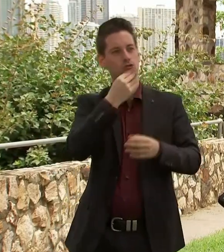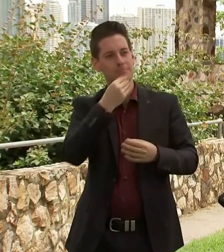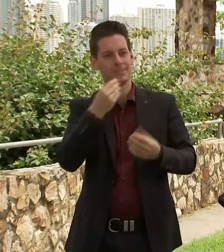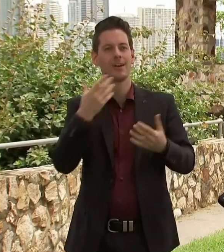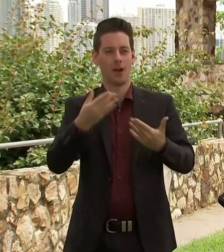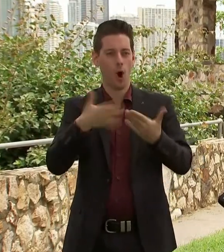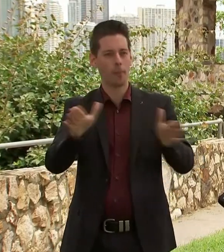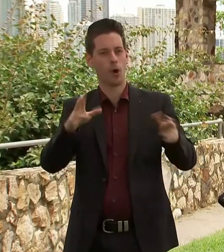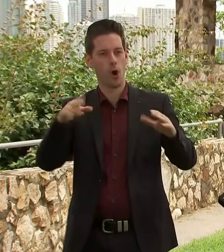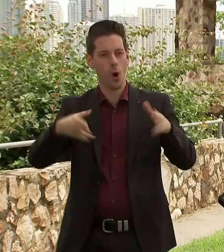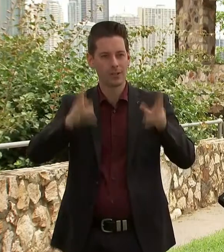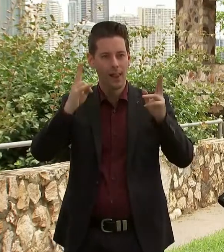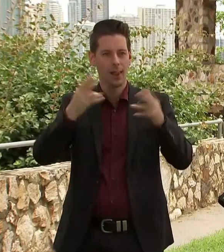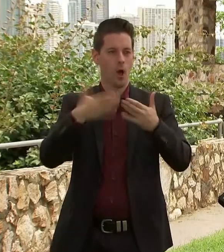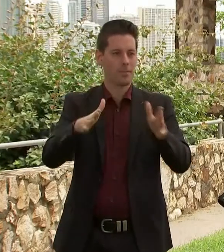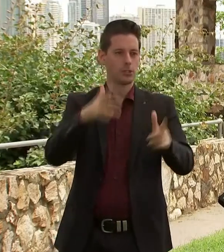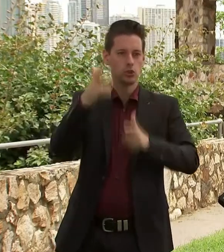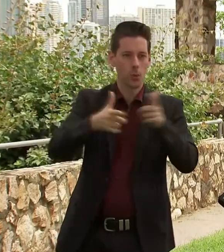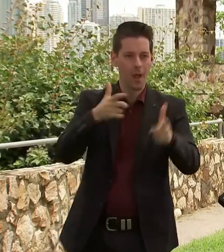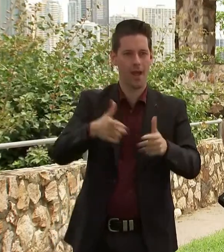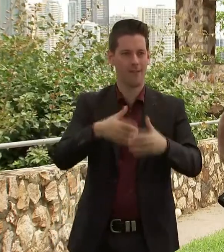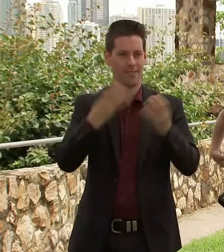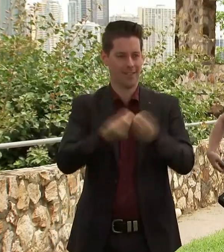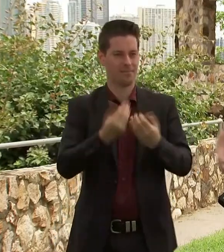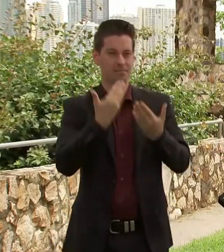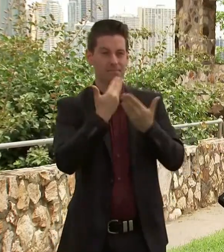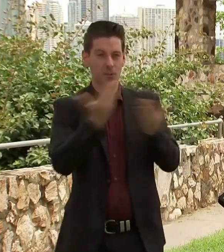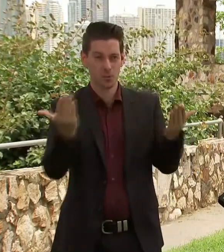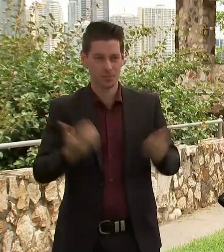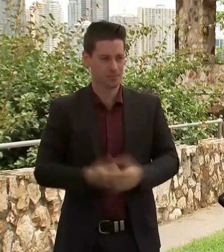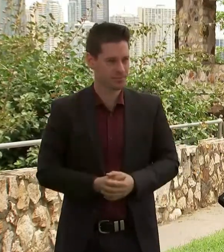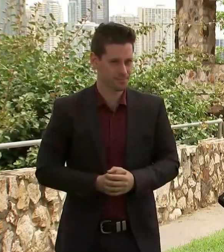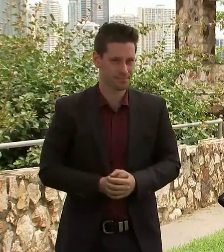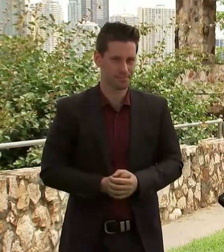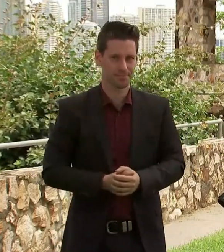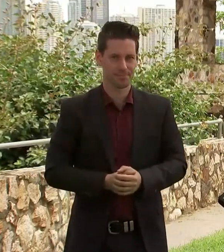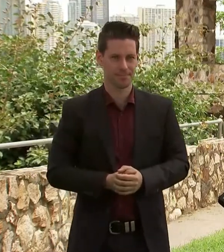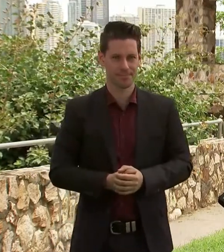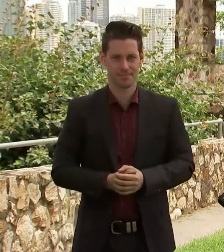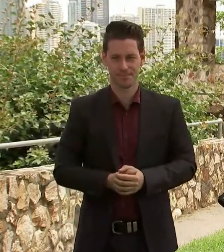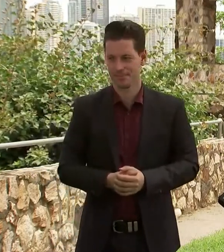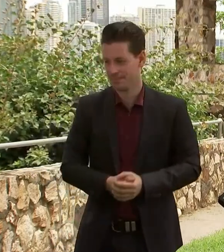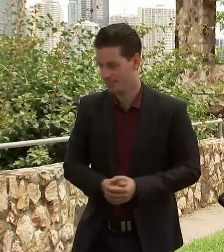period. All right, thanks very much for your time today. Really appreciate it.